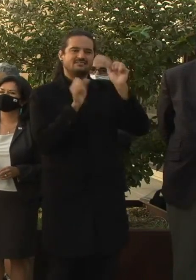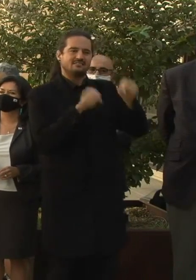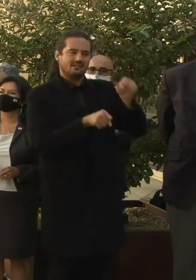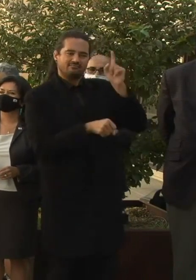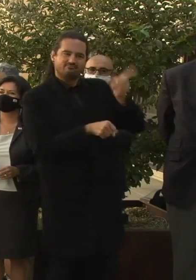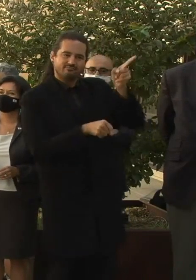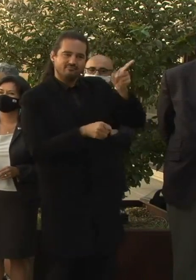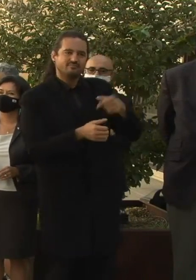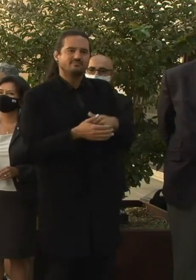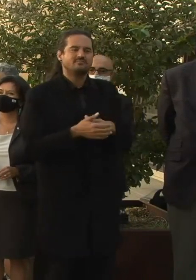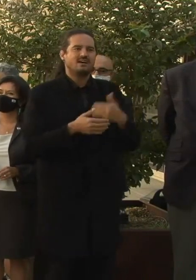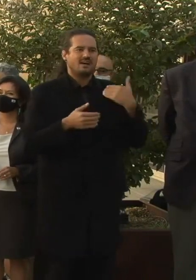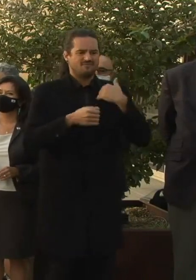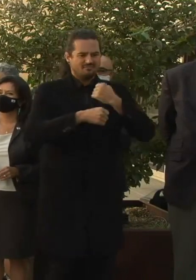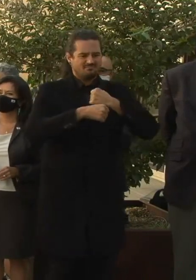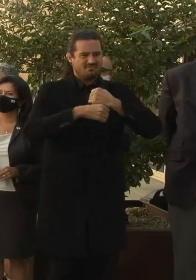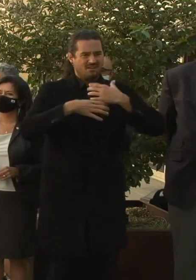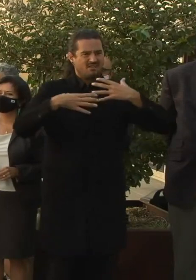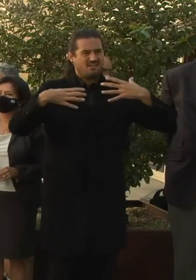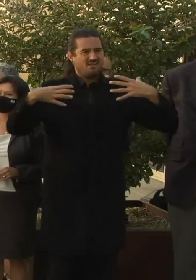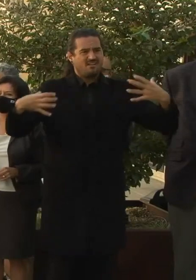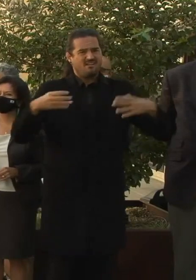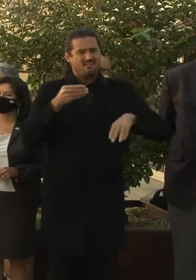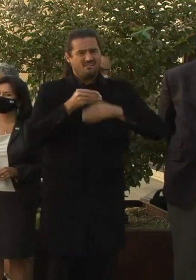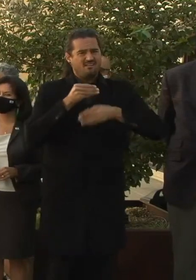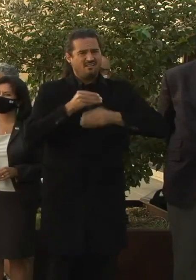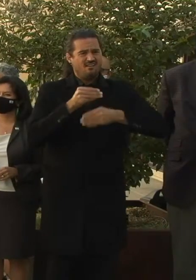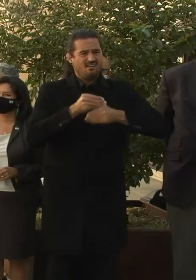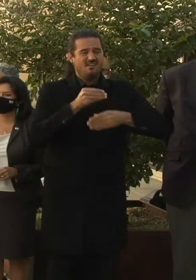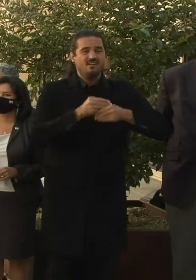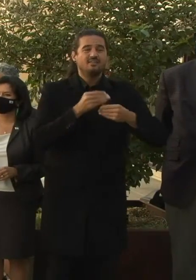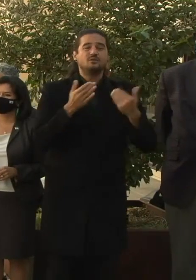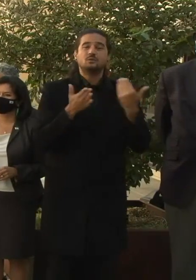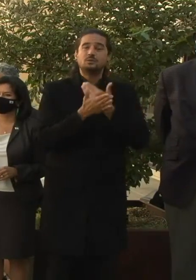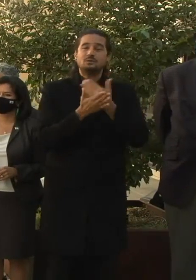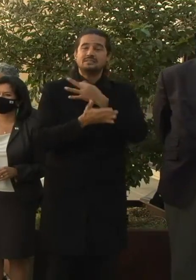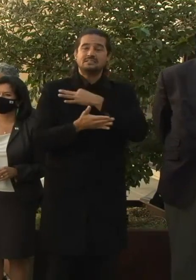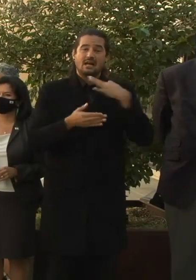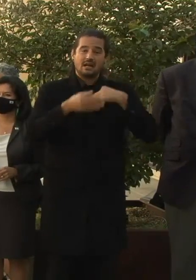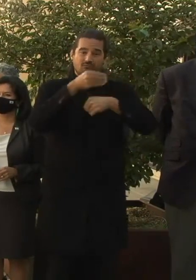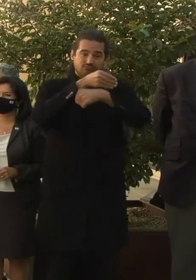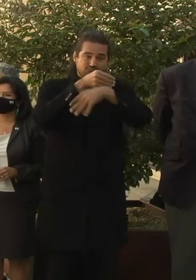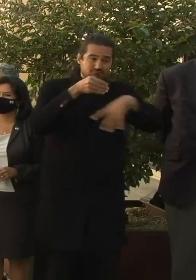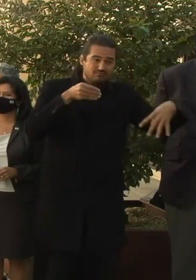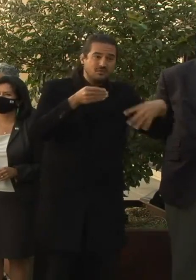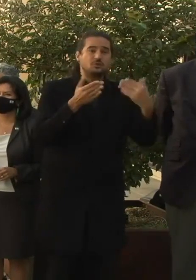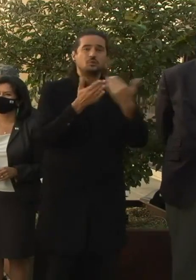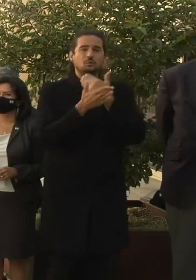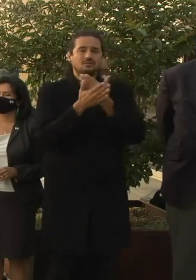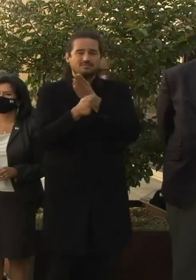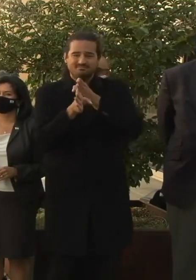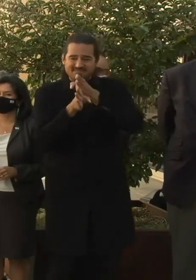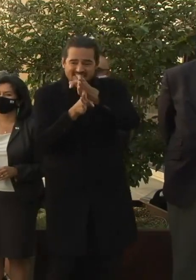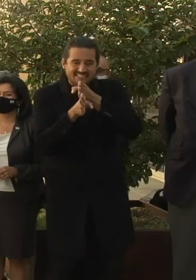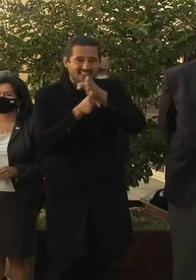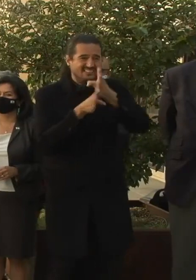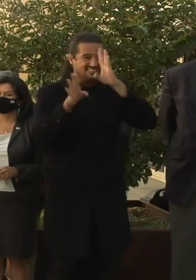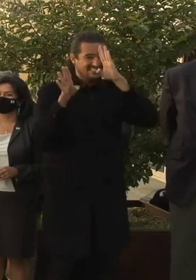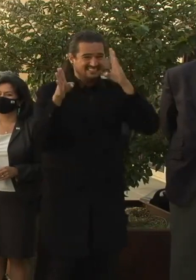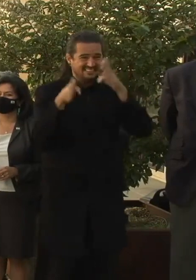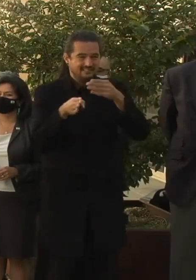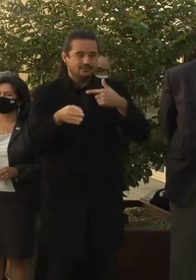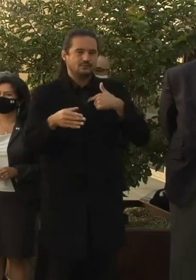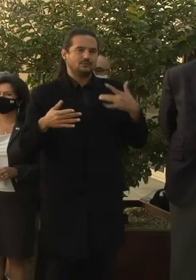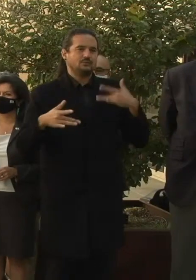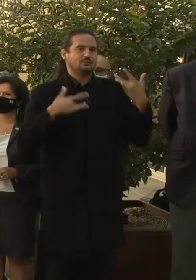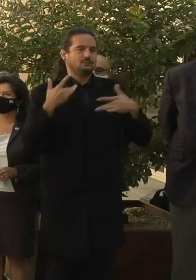of the state, with new staff, and we really look forward to having that partnership to make sure that those things that we've